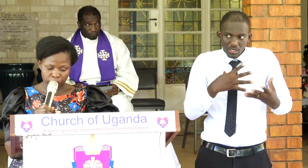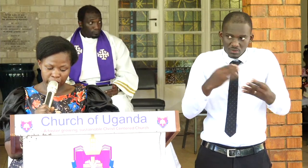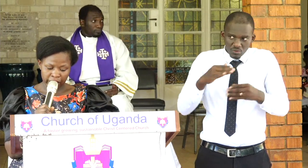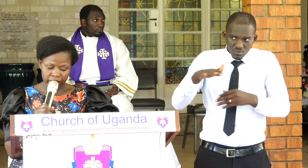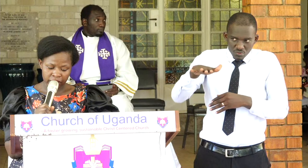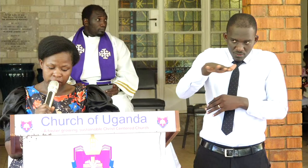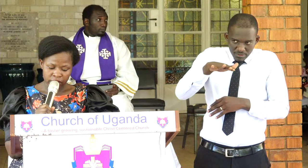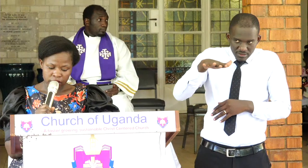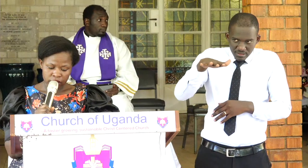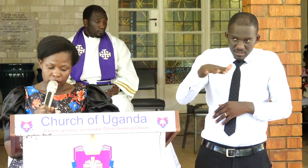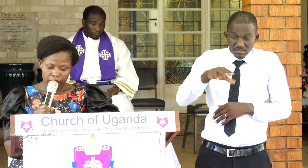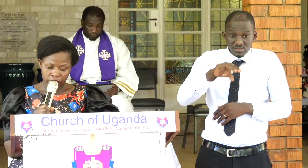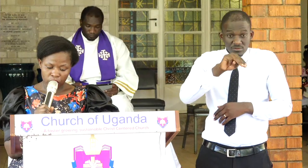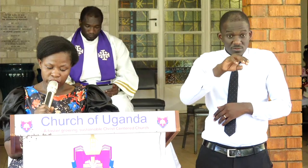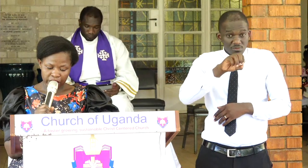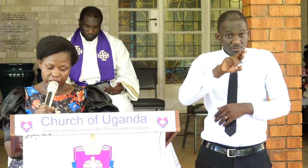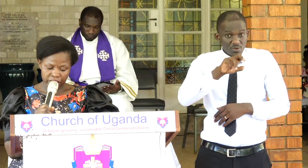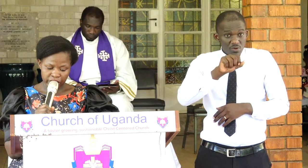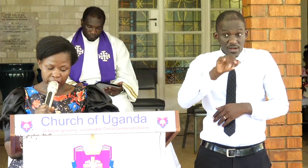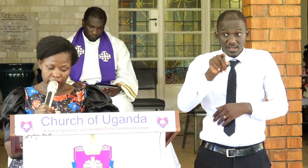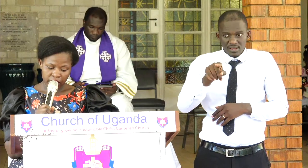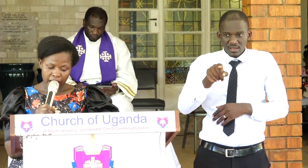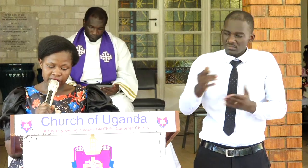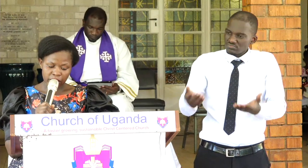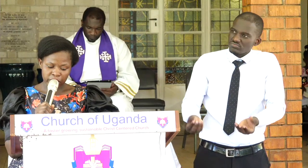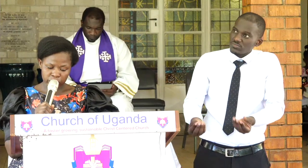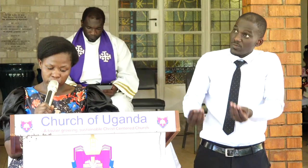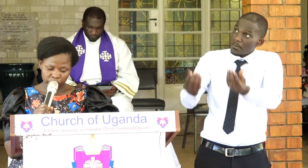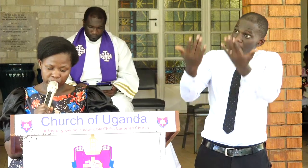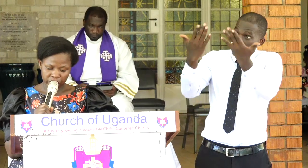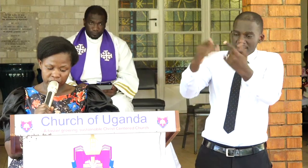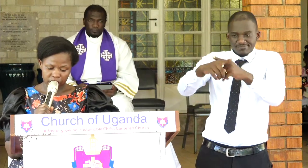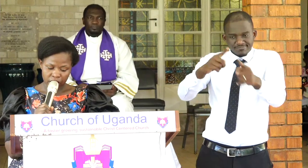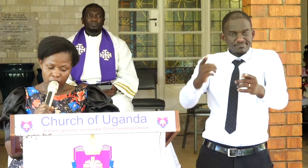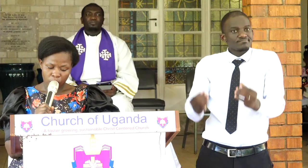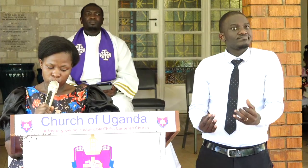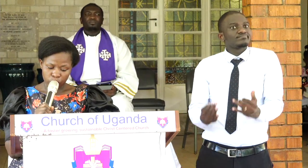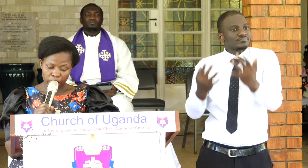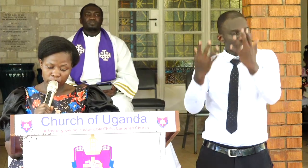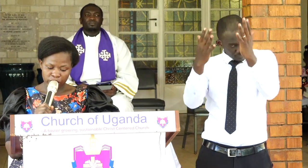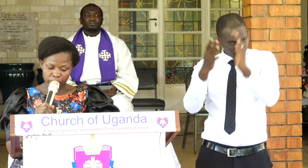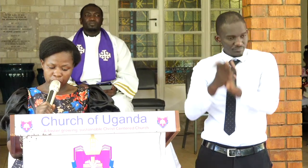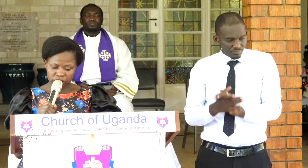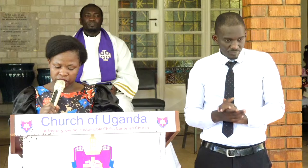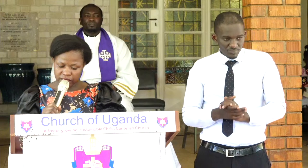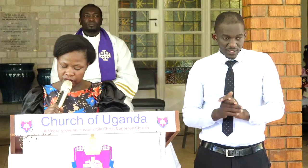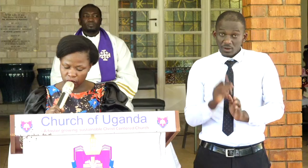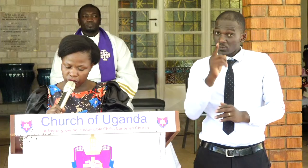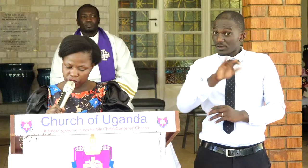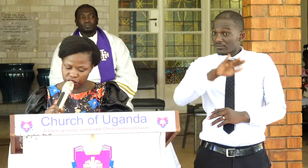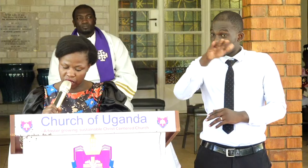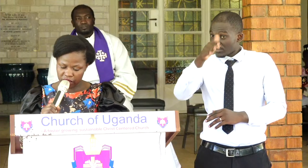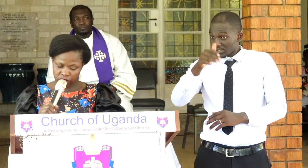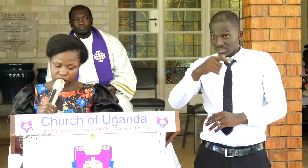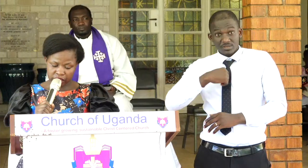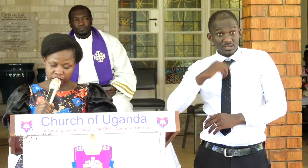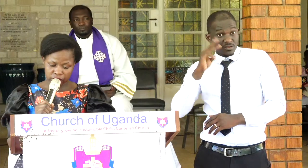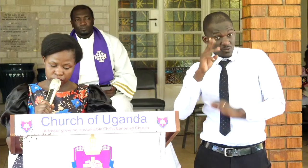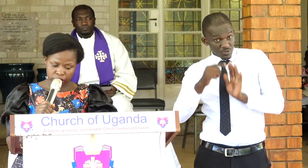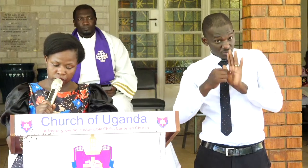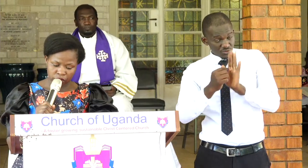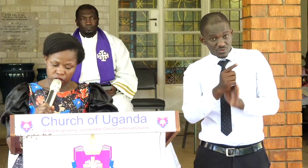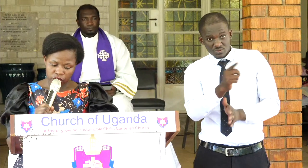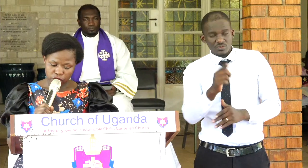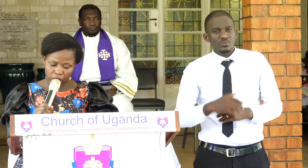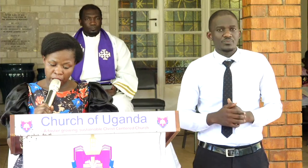of Moriah, and offer him there as a burnt offering on one of the mountains of which I shall tell